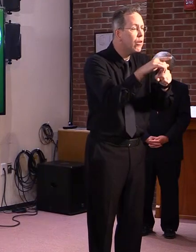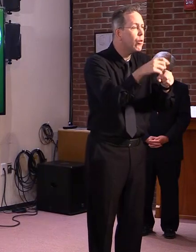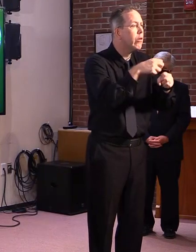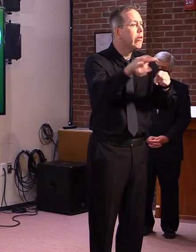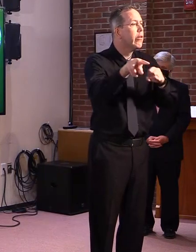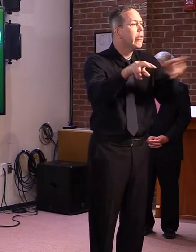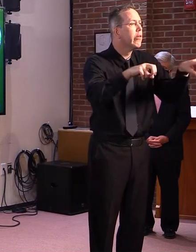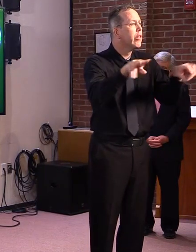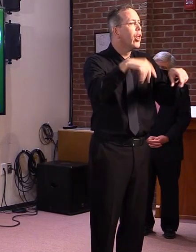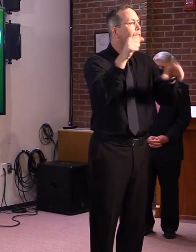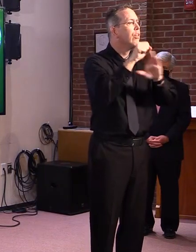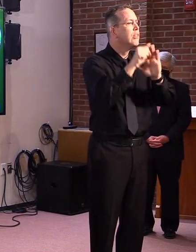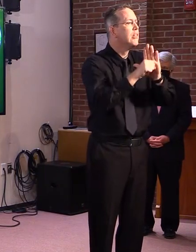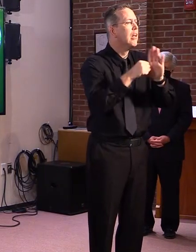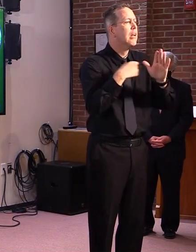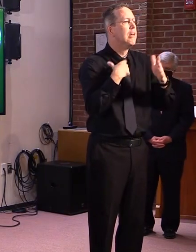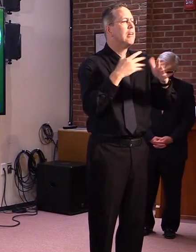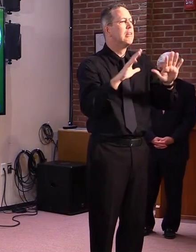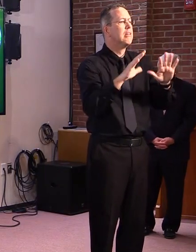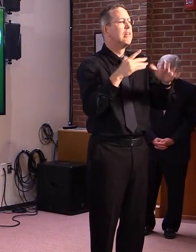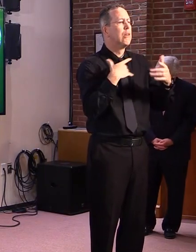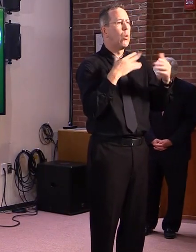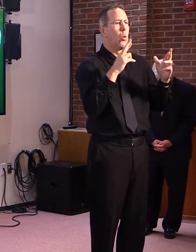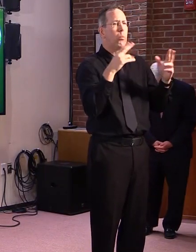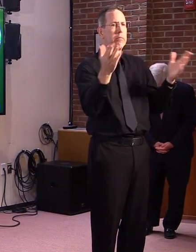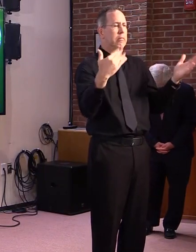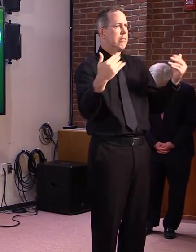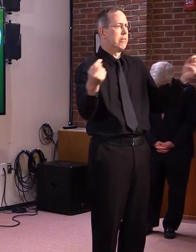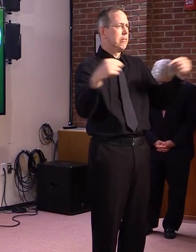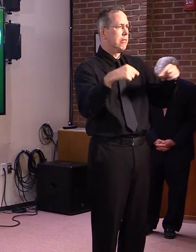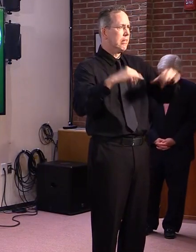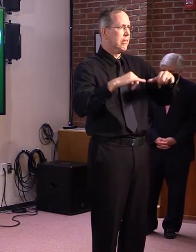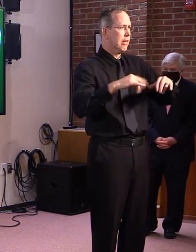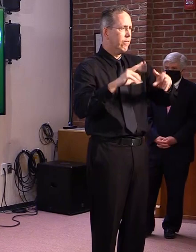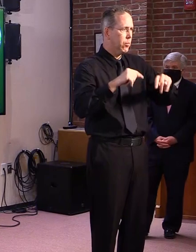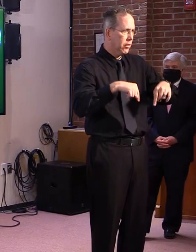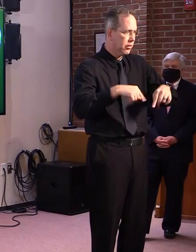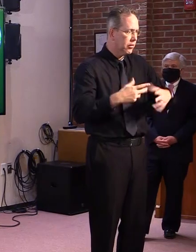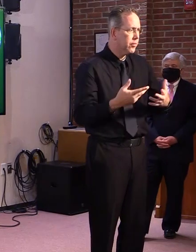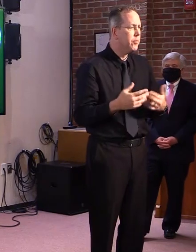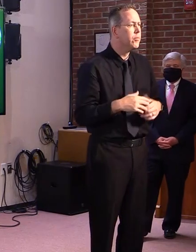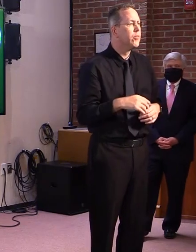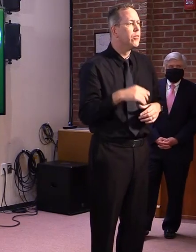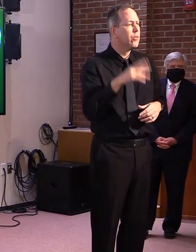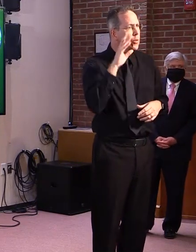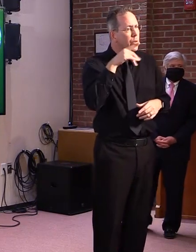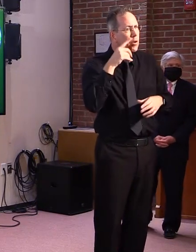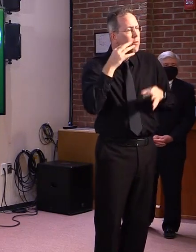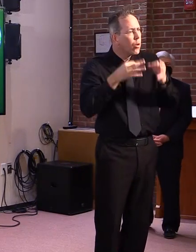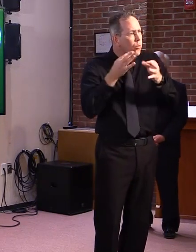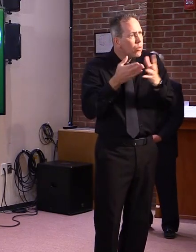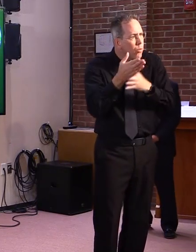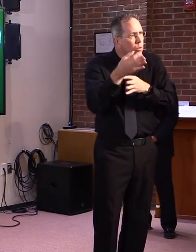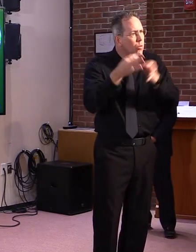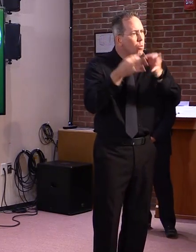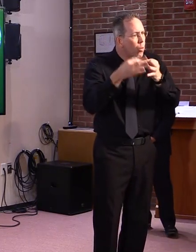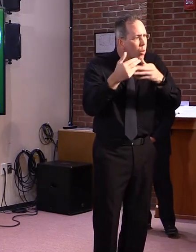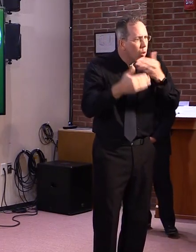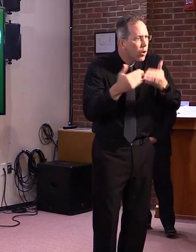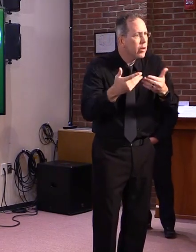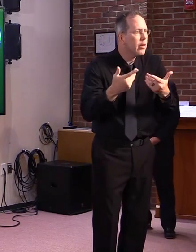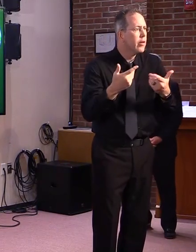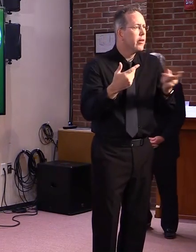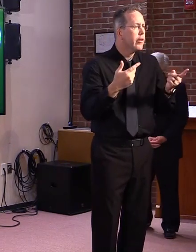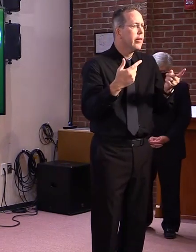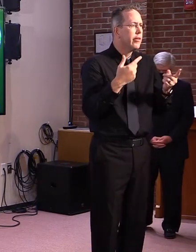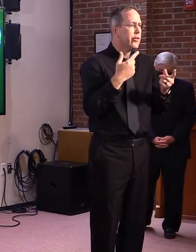the judiciary, the judicial branch, as well as the legislative branch that makes the laws, and then we have to adhere to them.